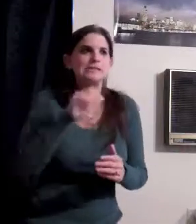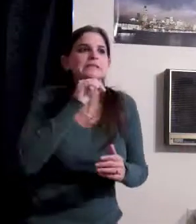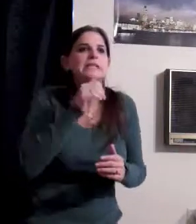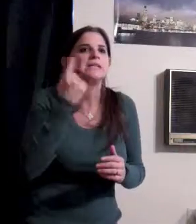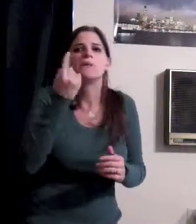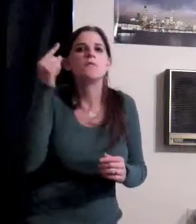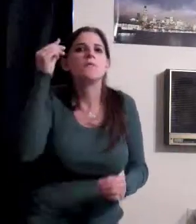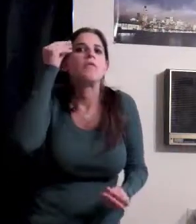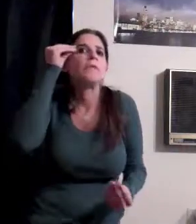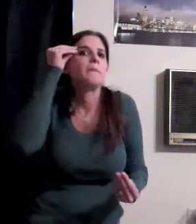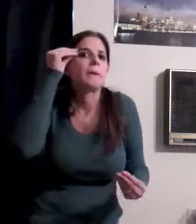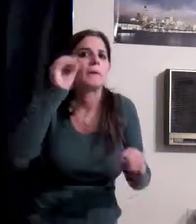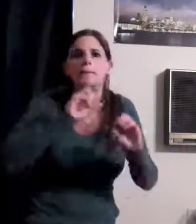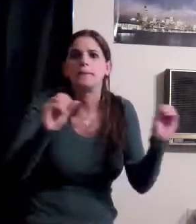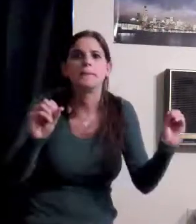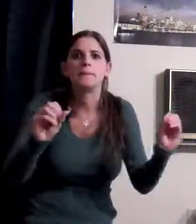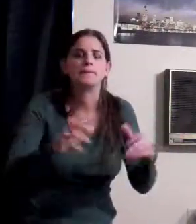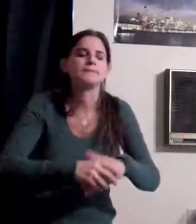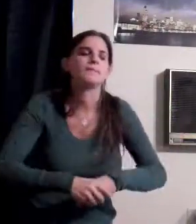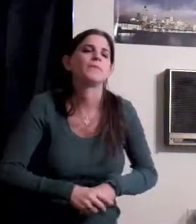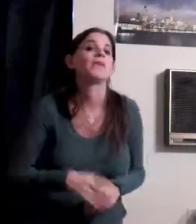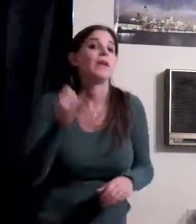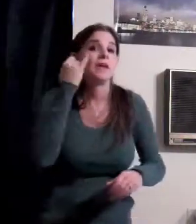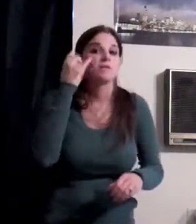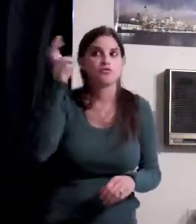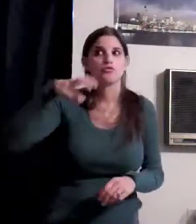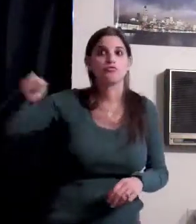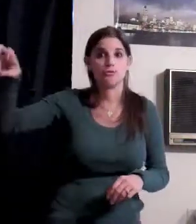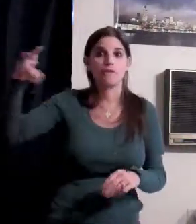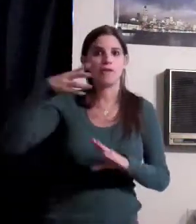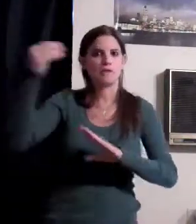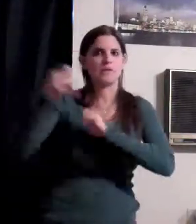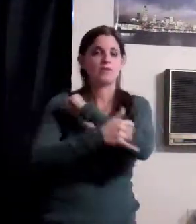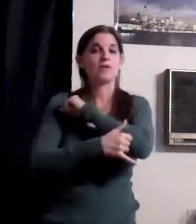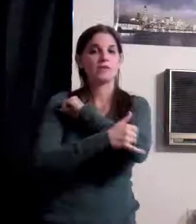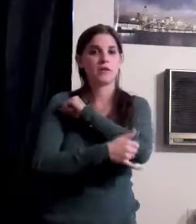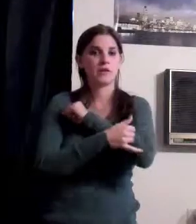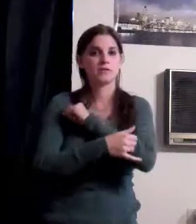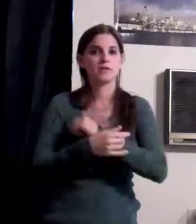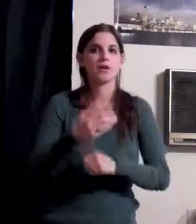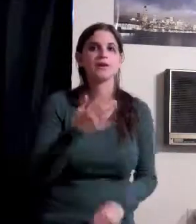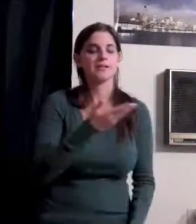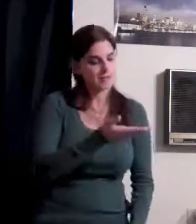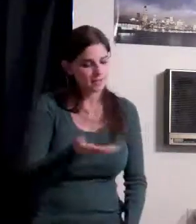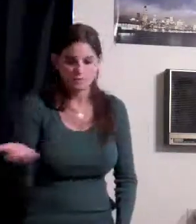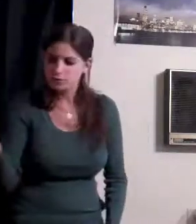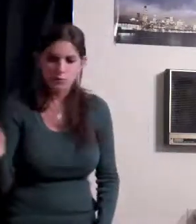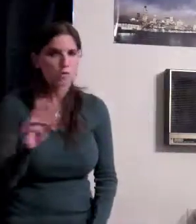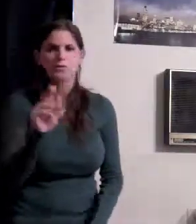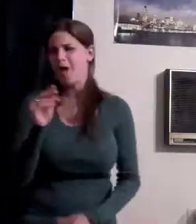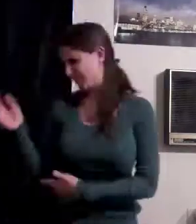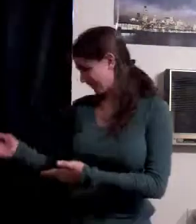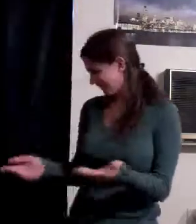fact, when we're traveling abroad, it's how we identify fellow Canadians. After you. Oh, no, after you. Hey, are you from Canada? Oh, me too.